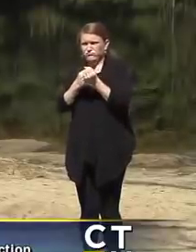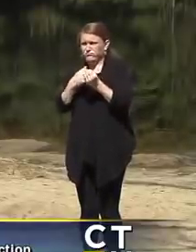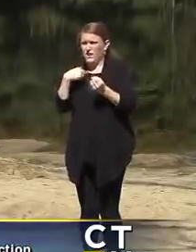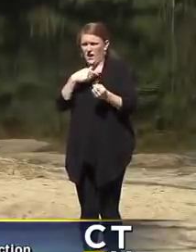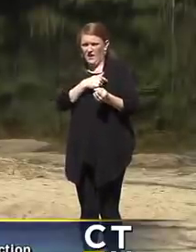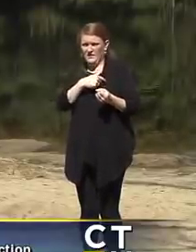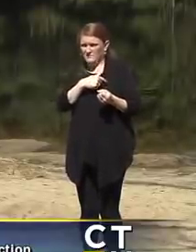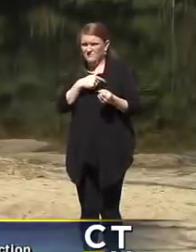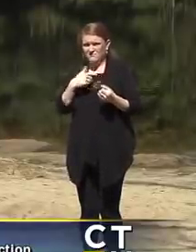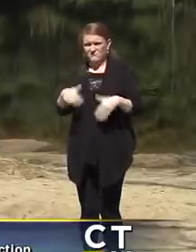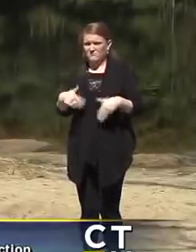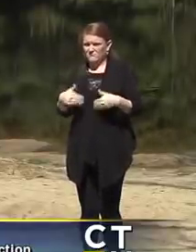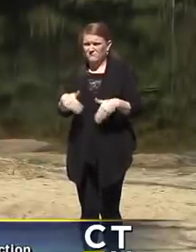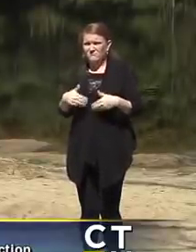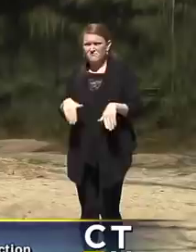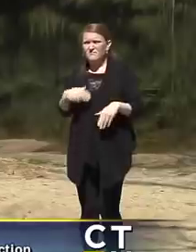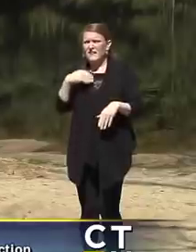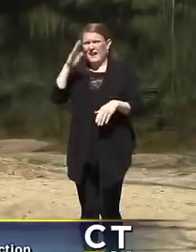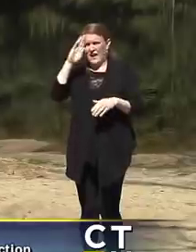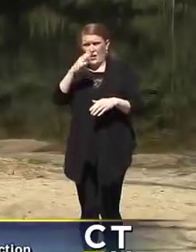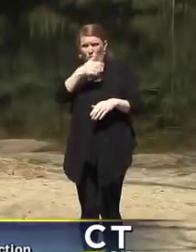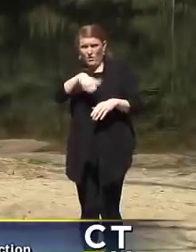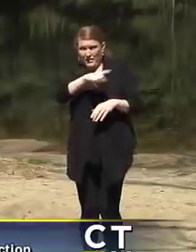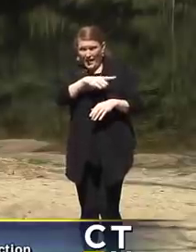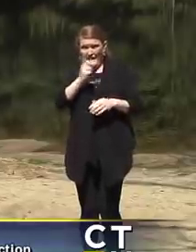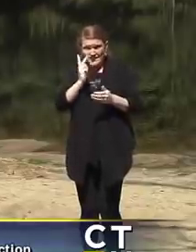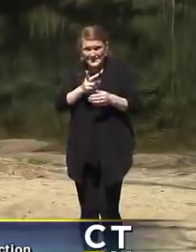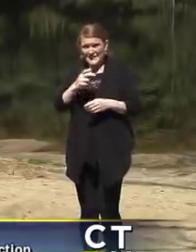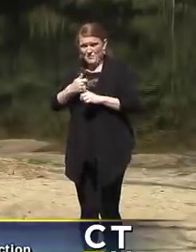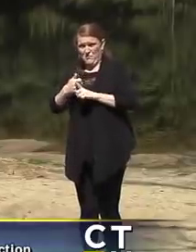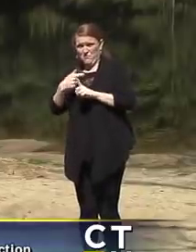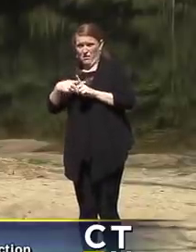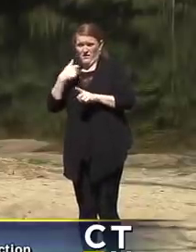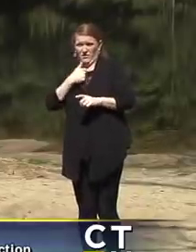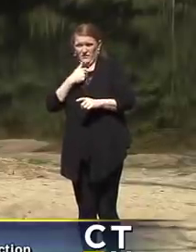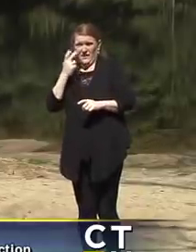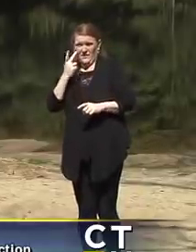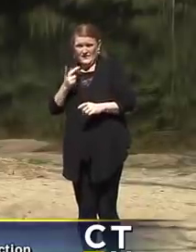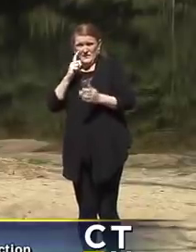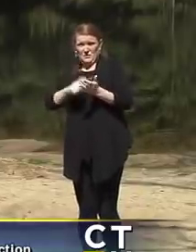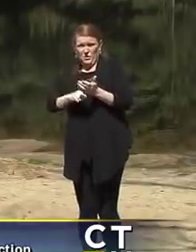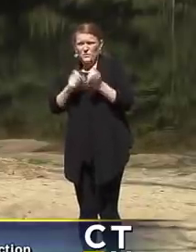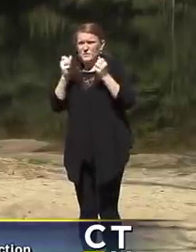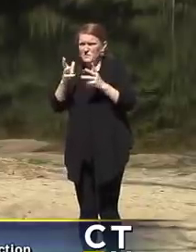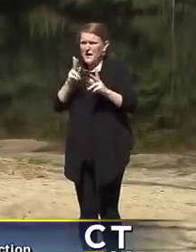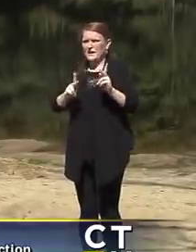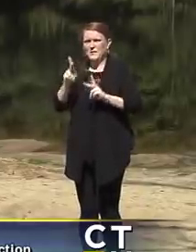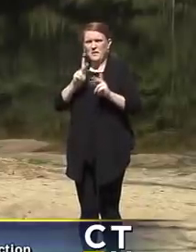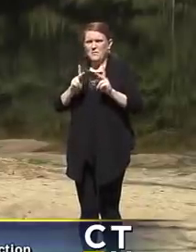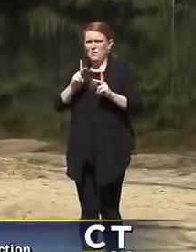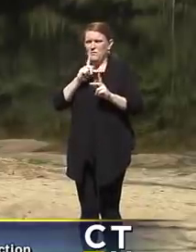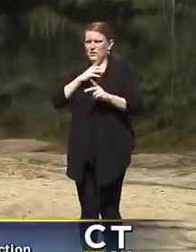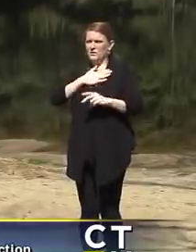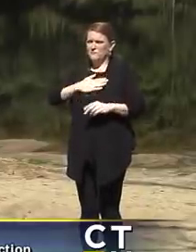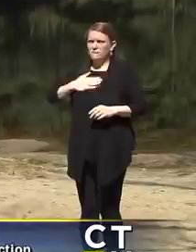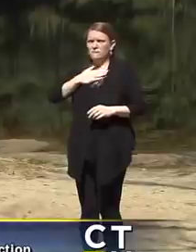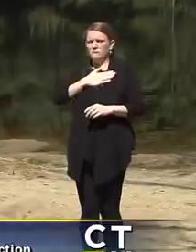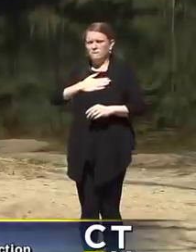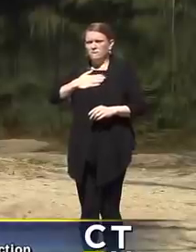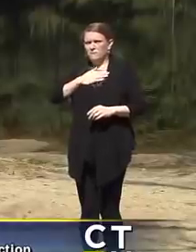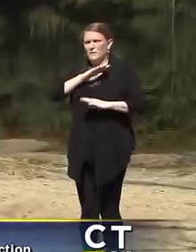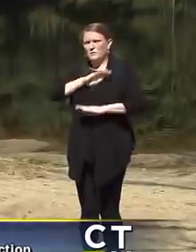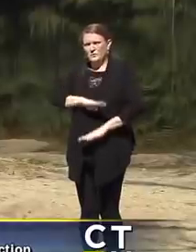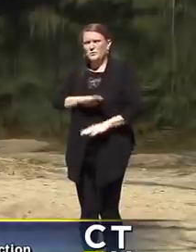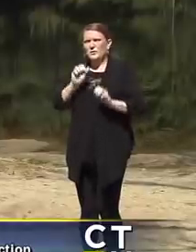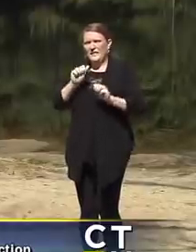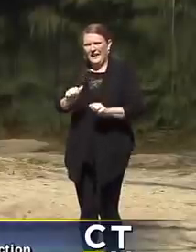seen so many people across the state responding to the availability of these parks,